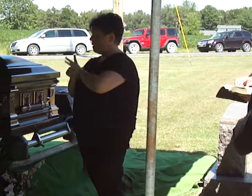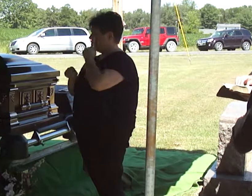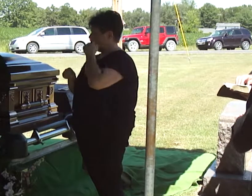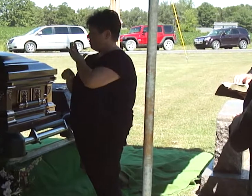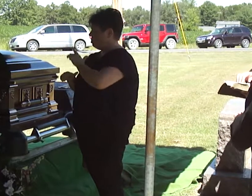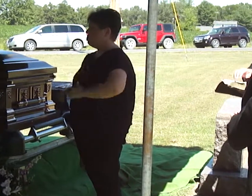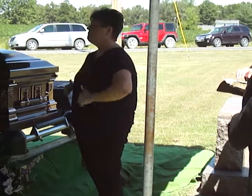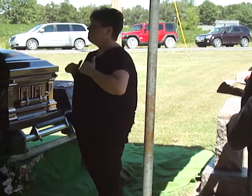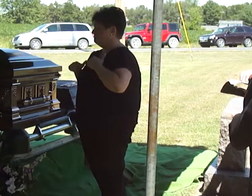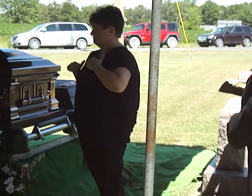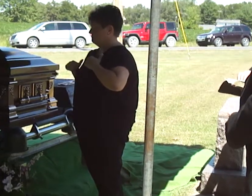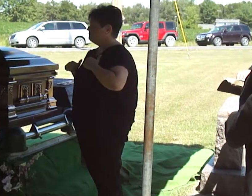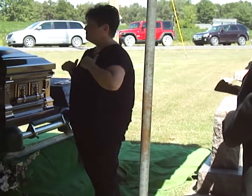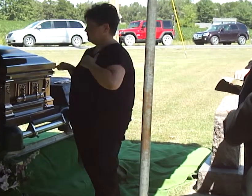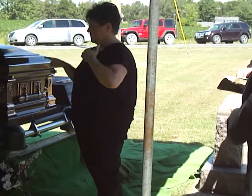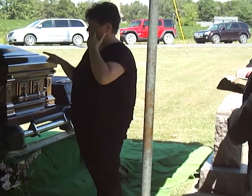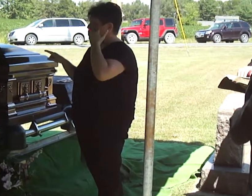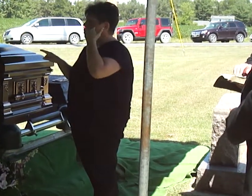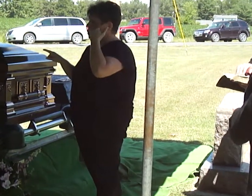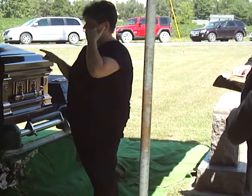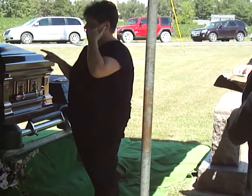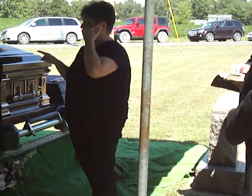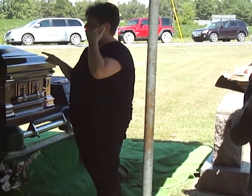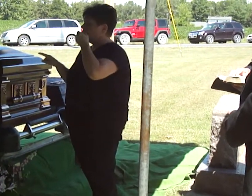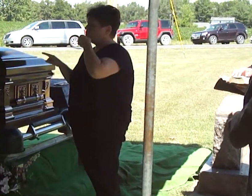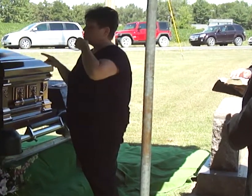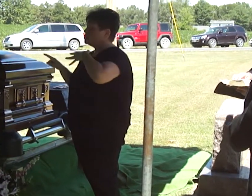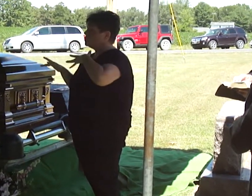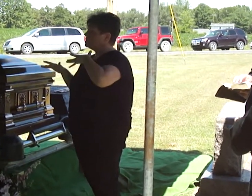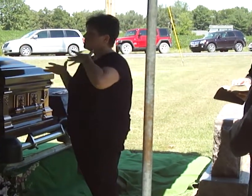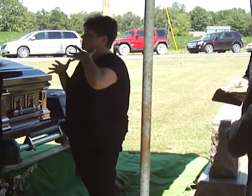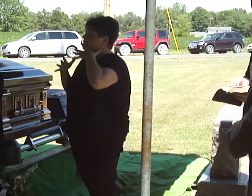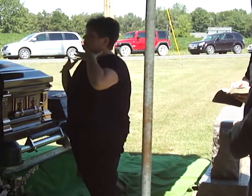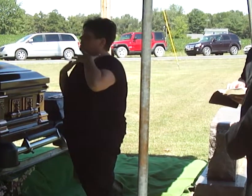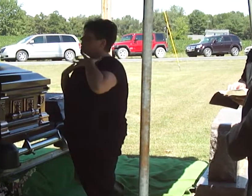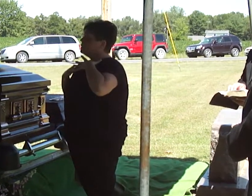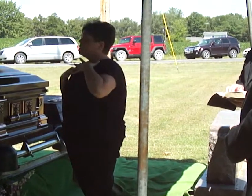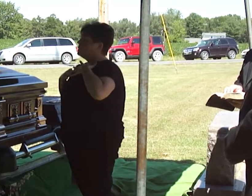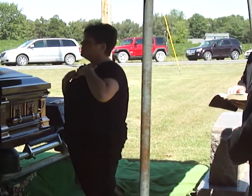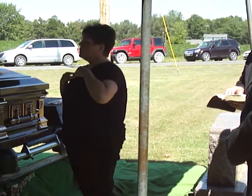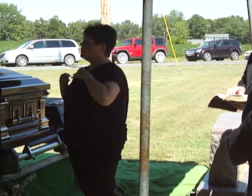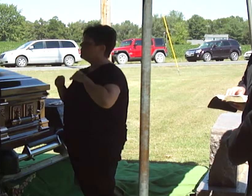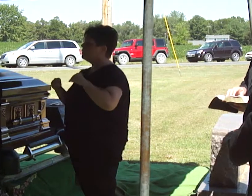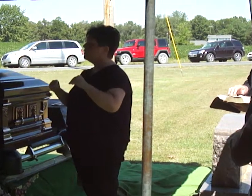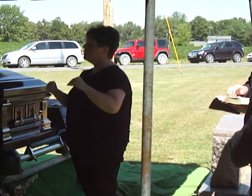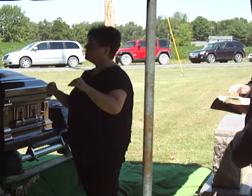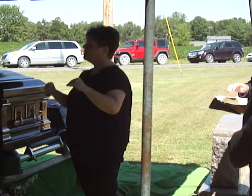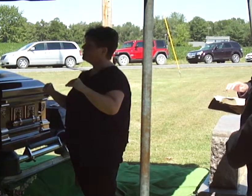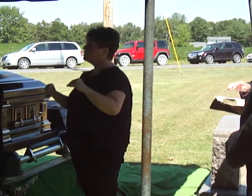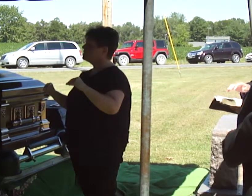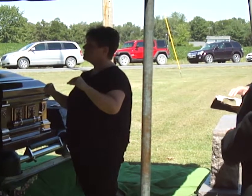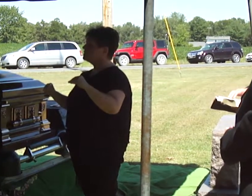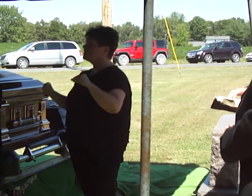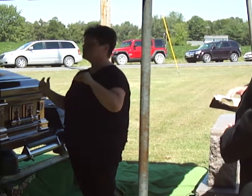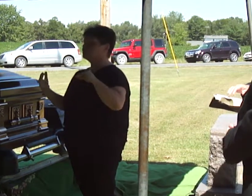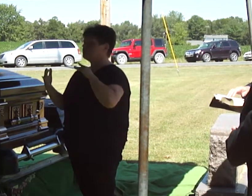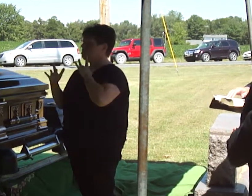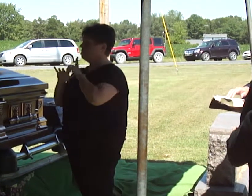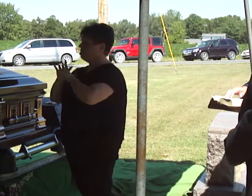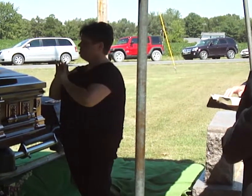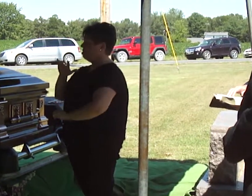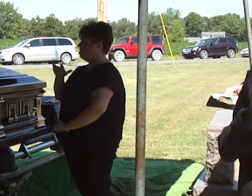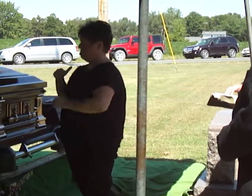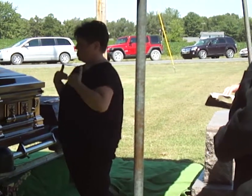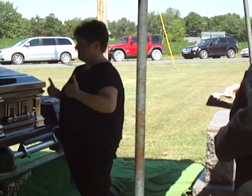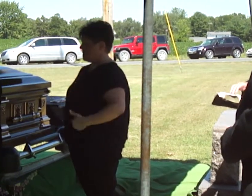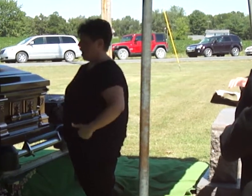life, and she knew that as soon as she took her last breath on this earth, she was going to be absent from the